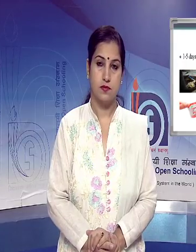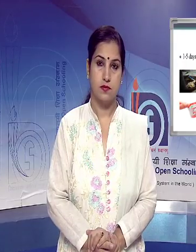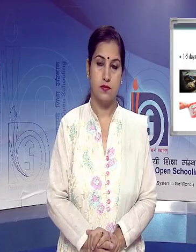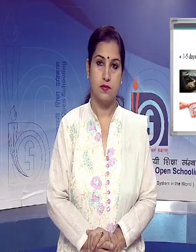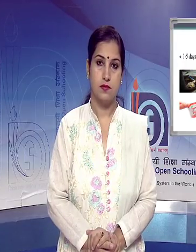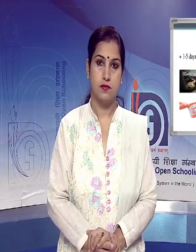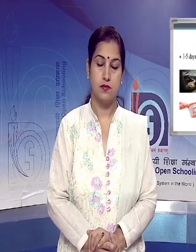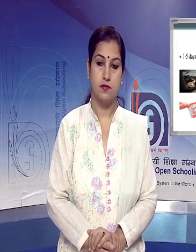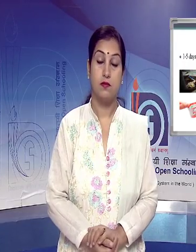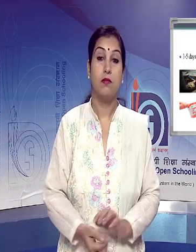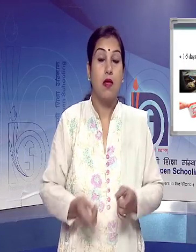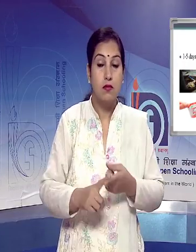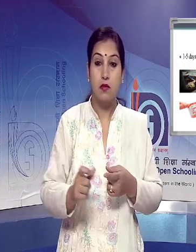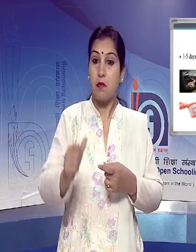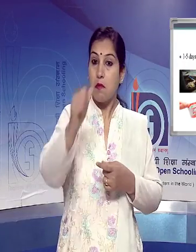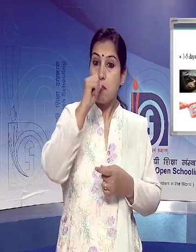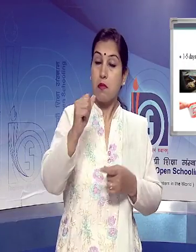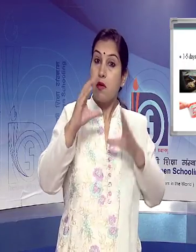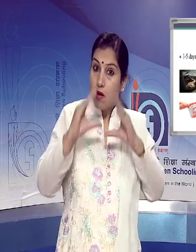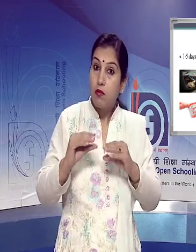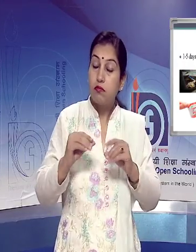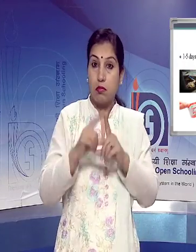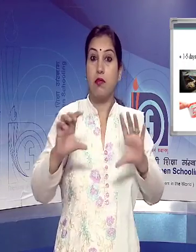Dehydration can be dangerous, so give plenty of fluids.